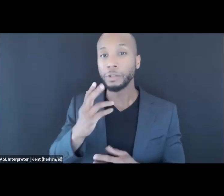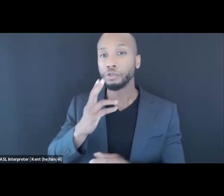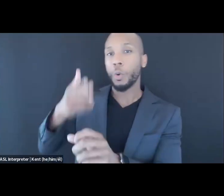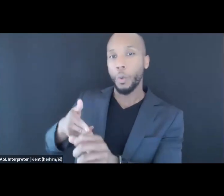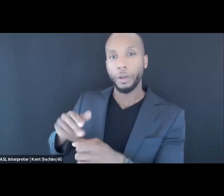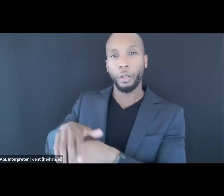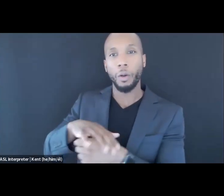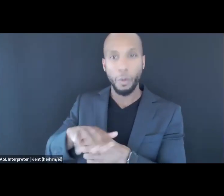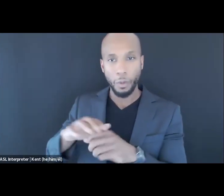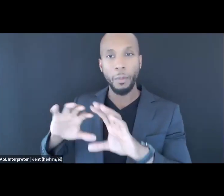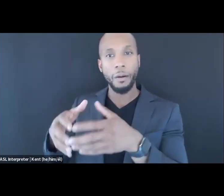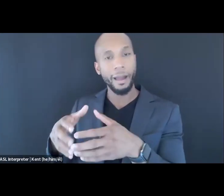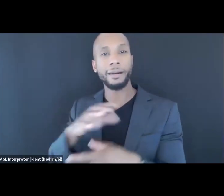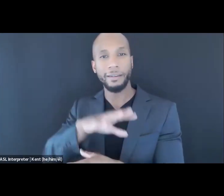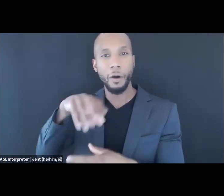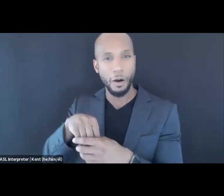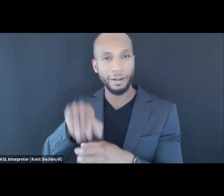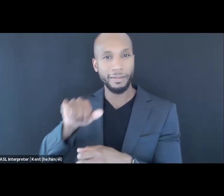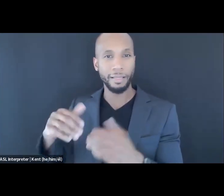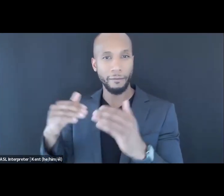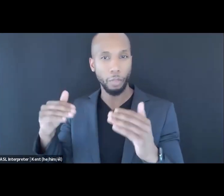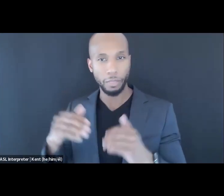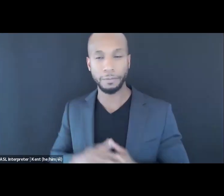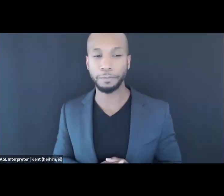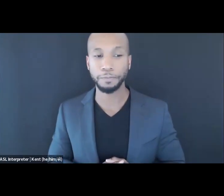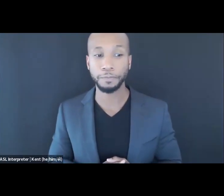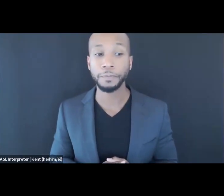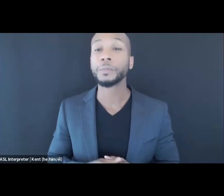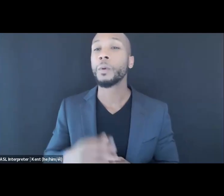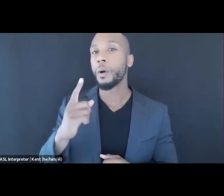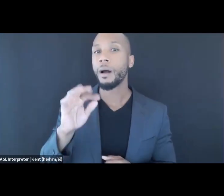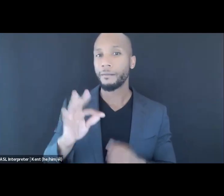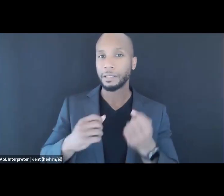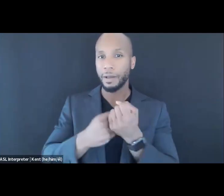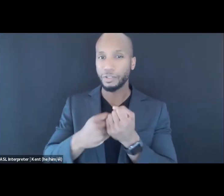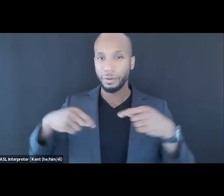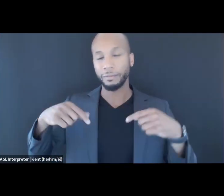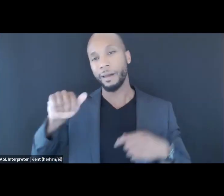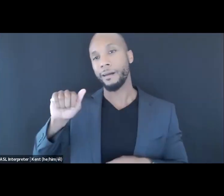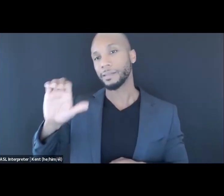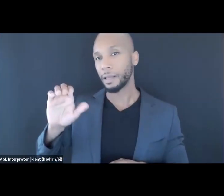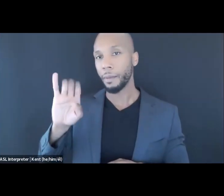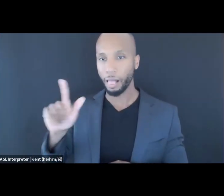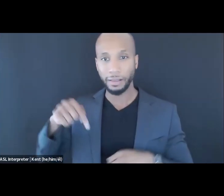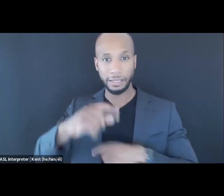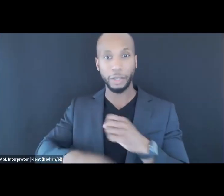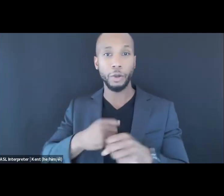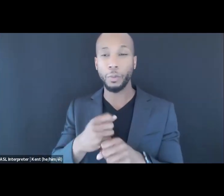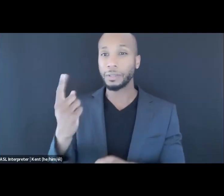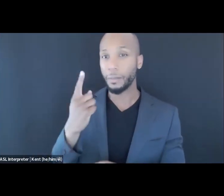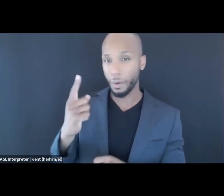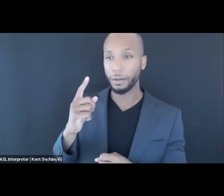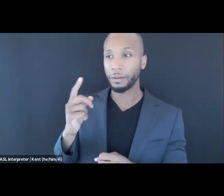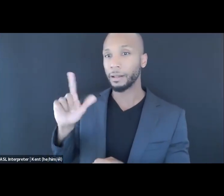party and getting involved at that level. One of the sponsors of our AAC bill this year was someone we met,